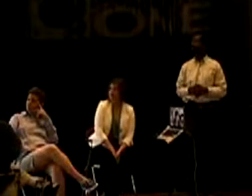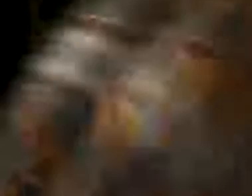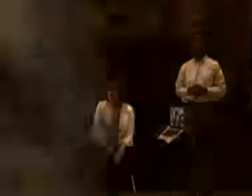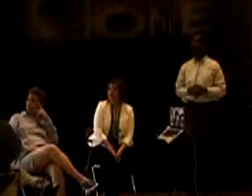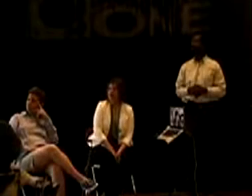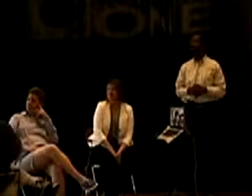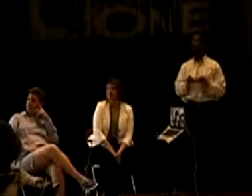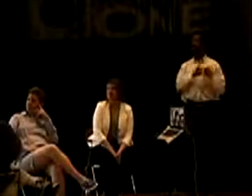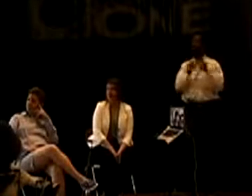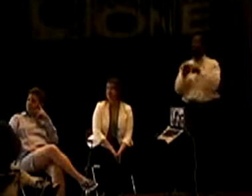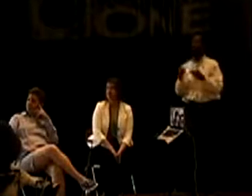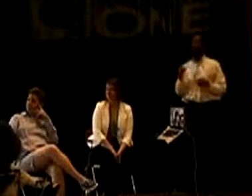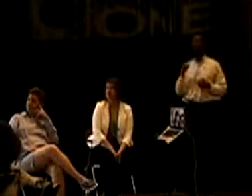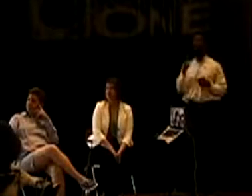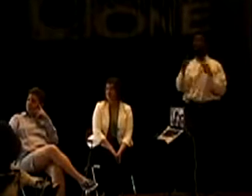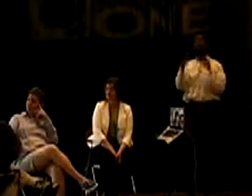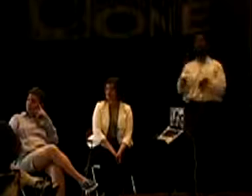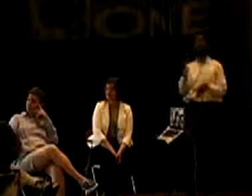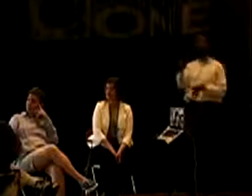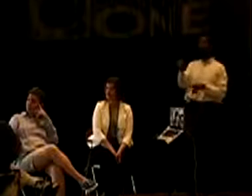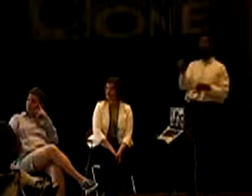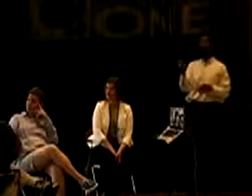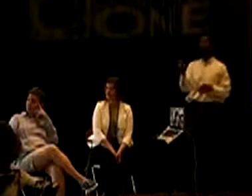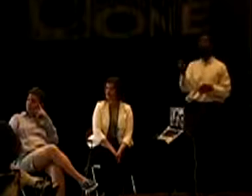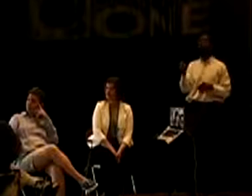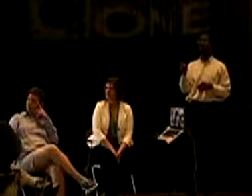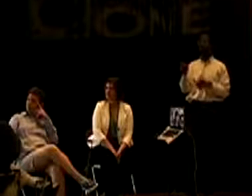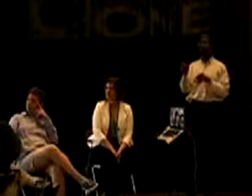or intimate level of sign language. And also,